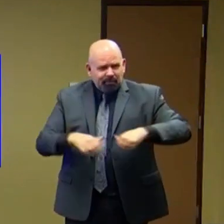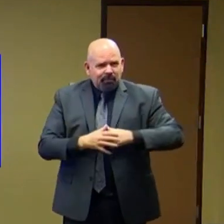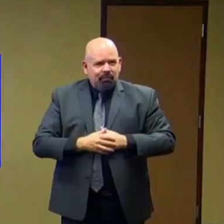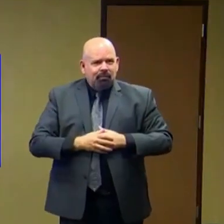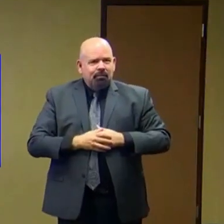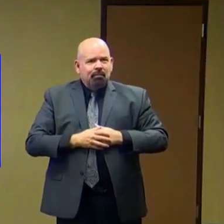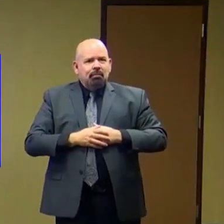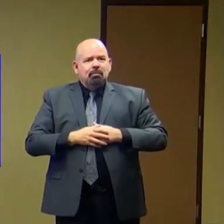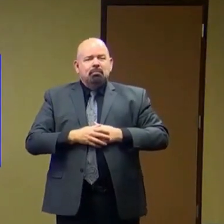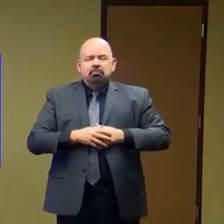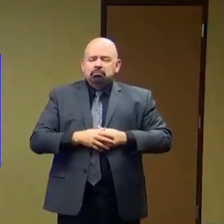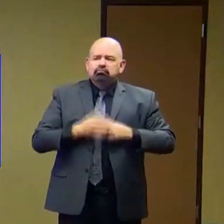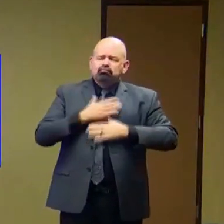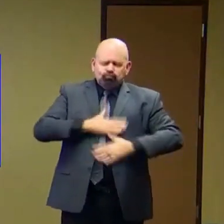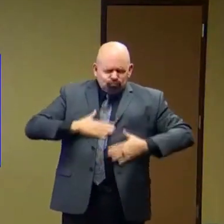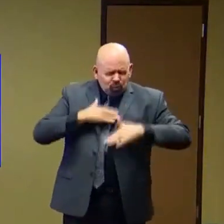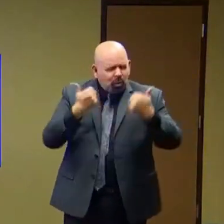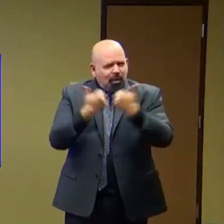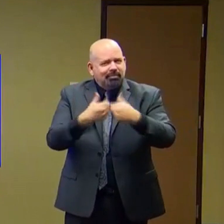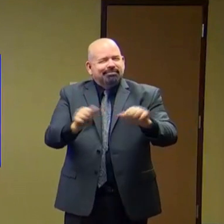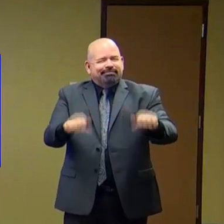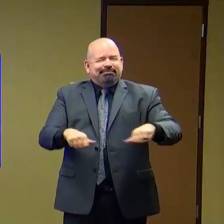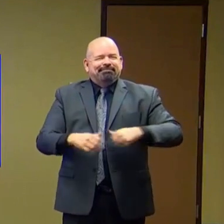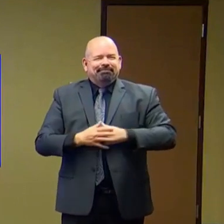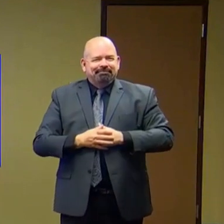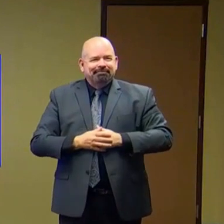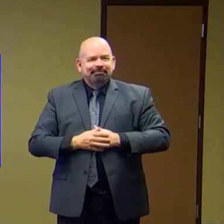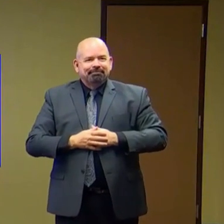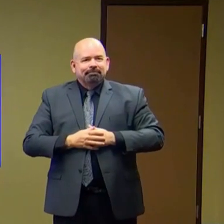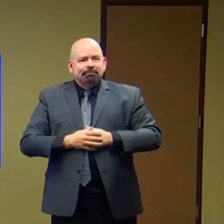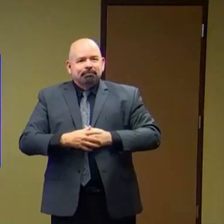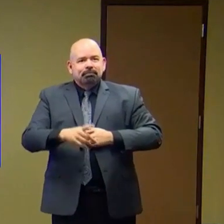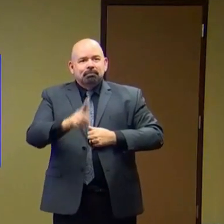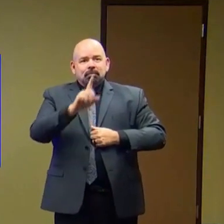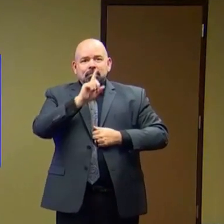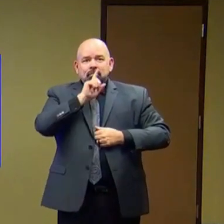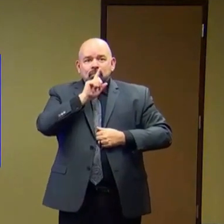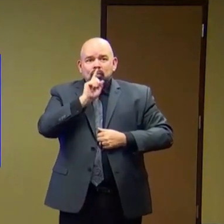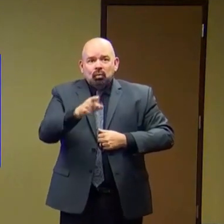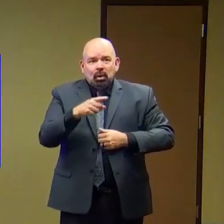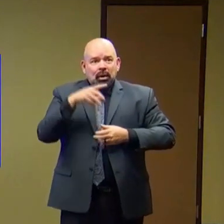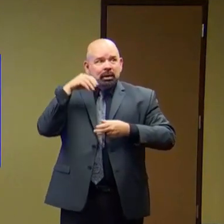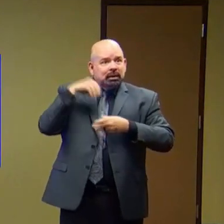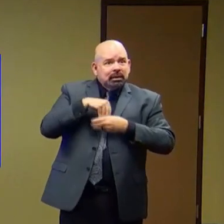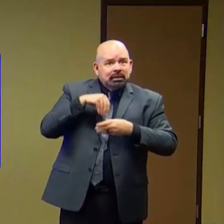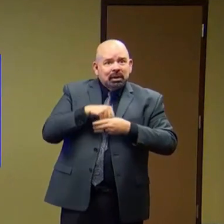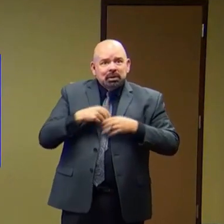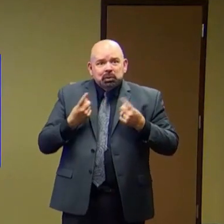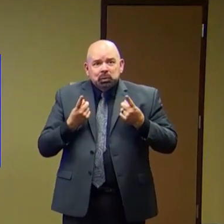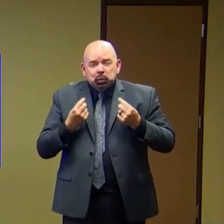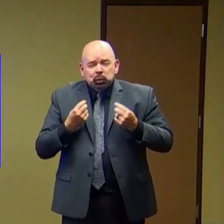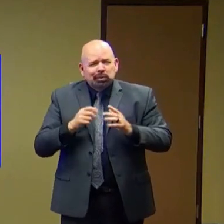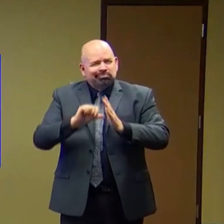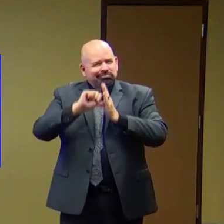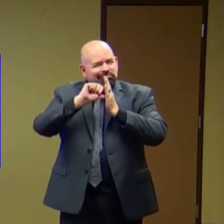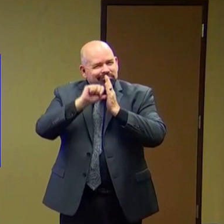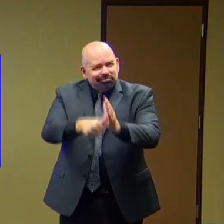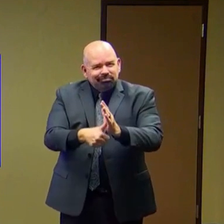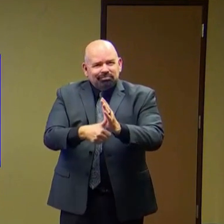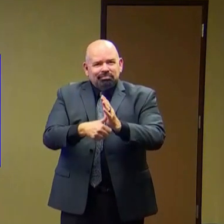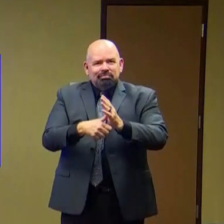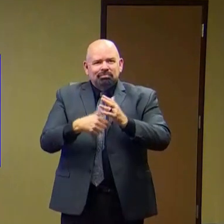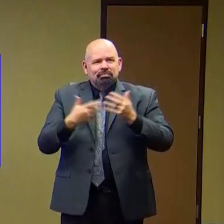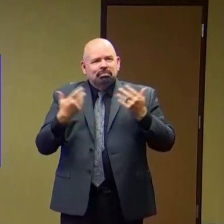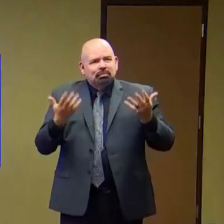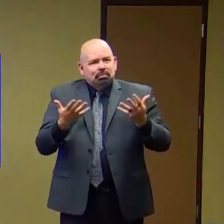of you who are indoors and around people outside your family, it's very important to wear a mask, particularly